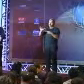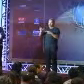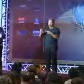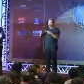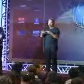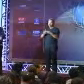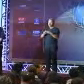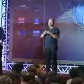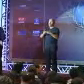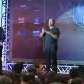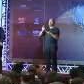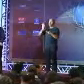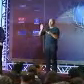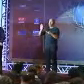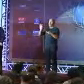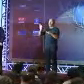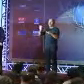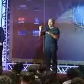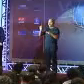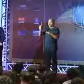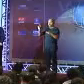It's another Unix-like system.